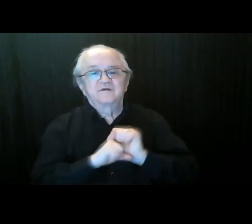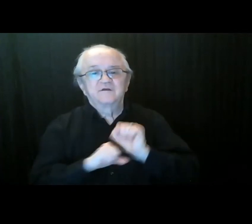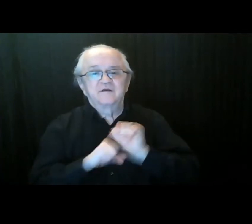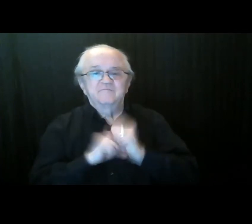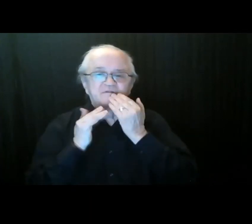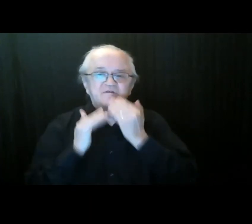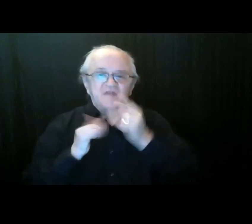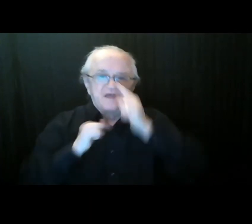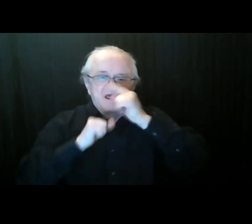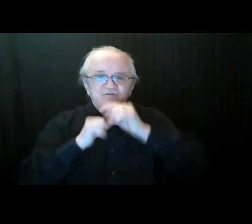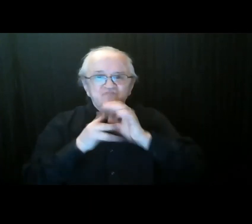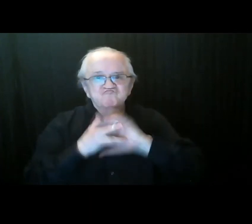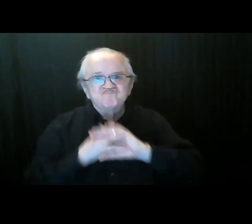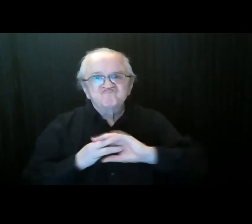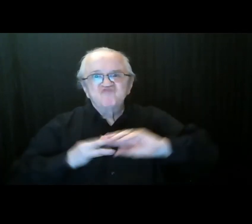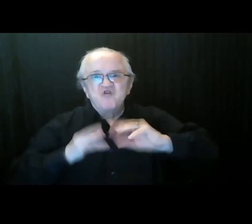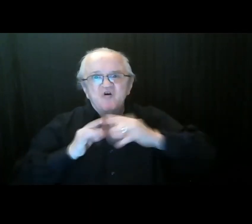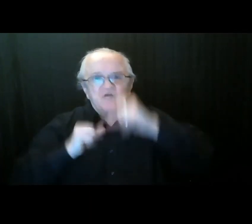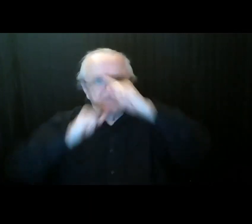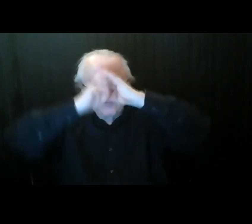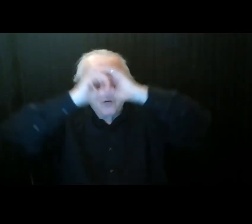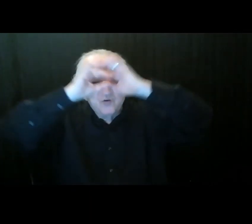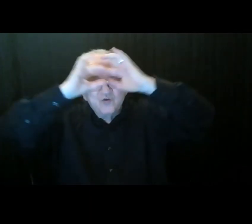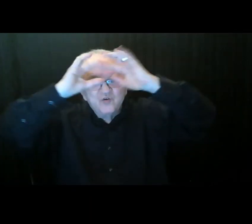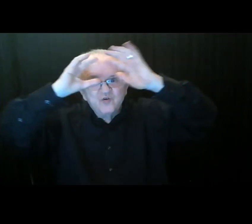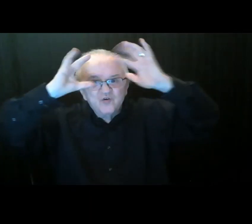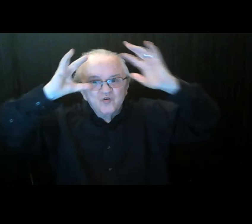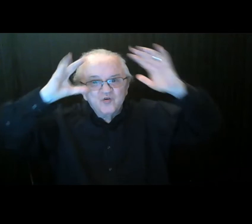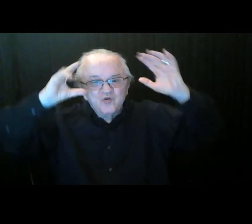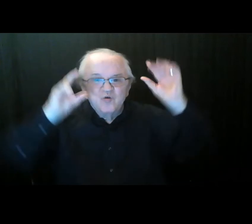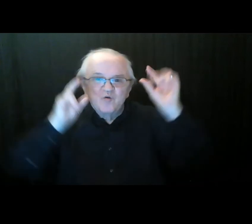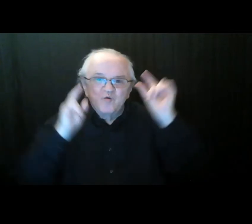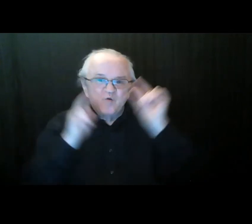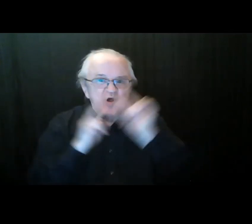painting those pictures and with your words and your expression. Thank you.